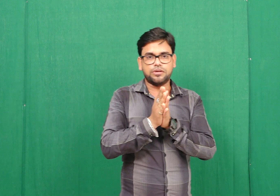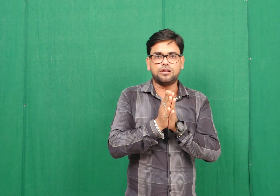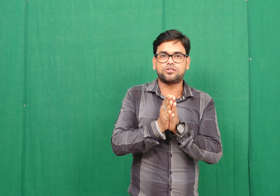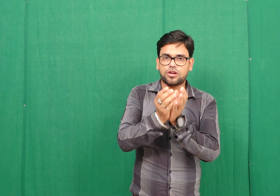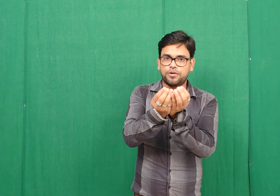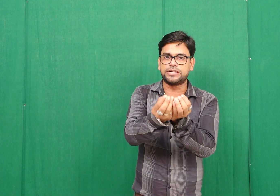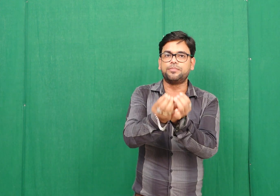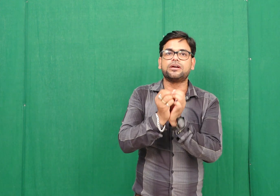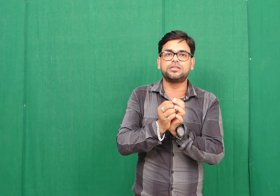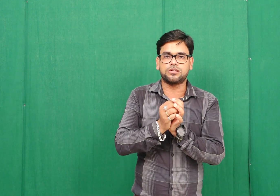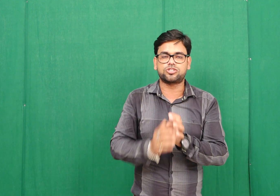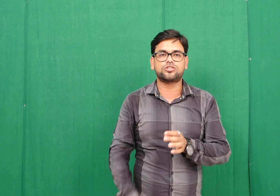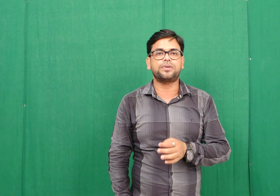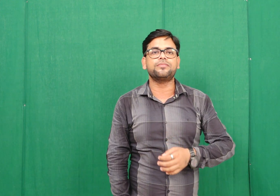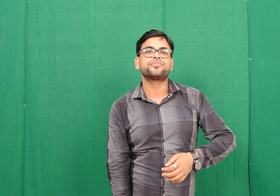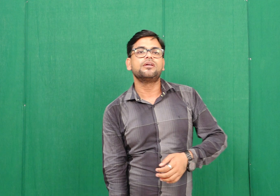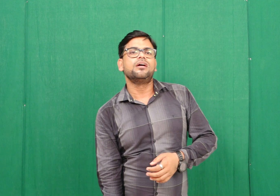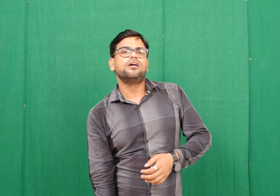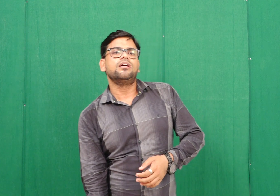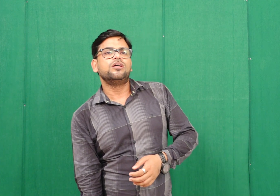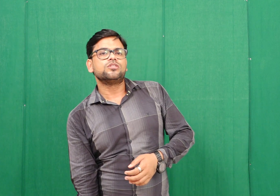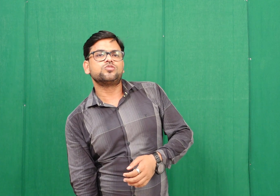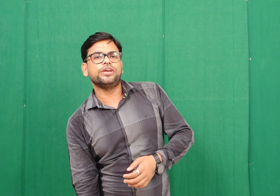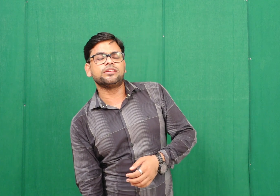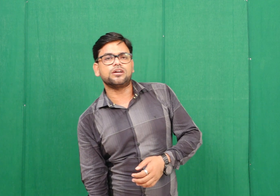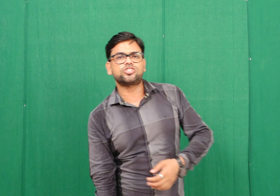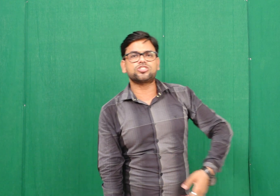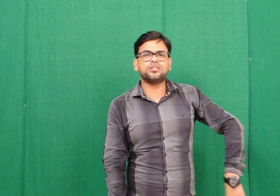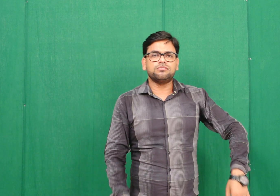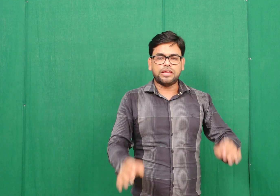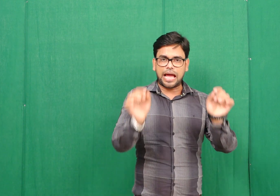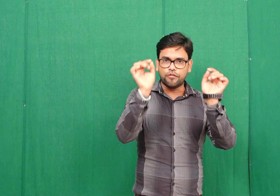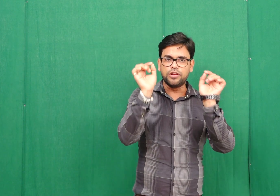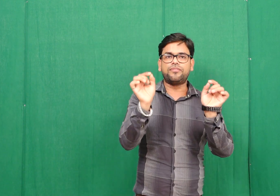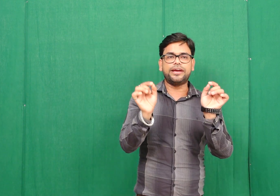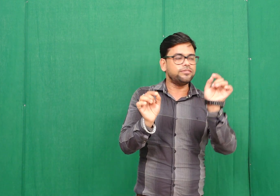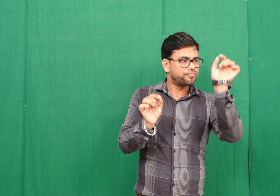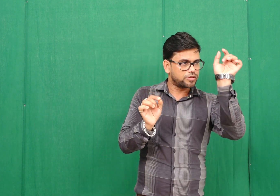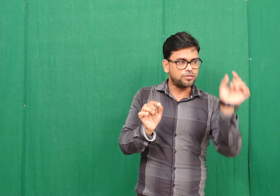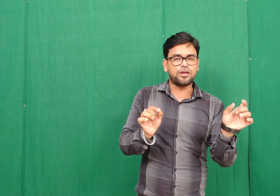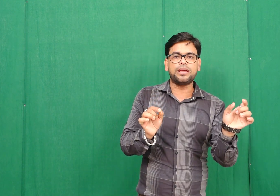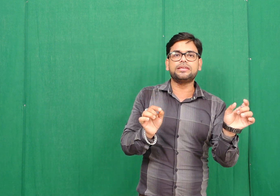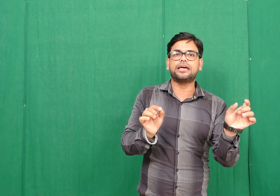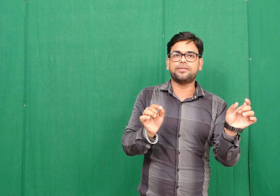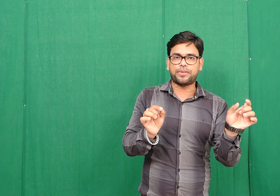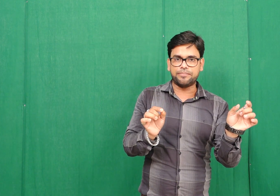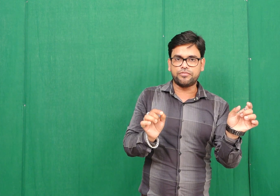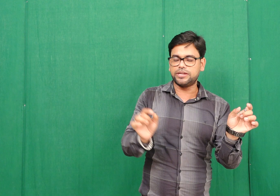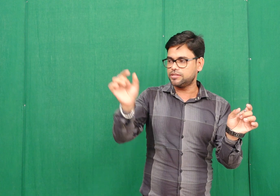talk about a little bit on the construction part. So in construction, we will find normally there is a primary winding, there